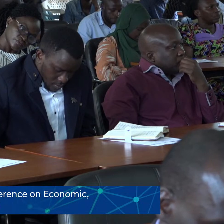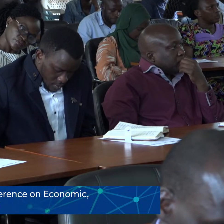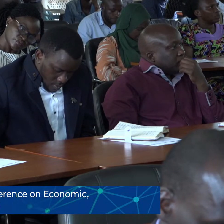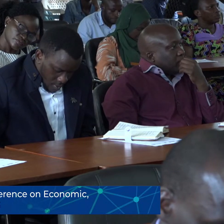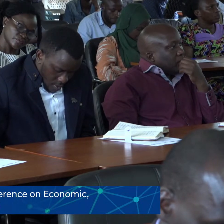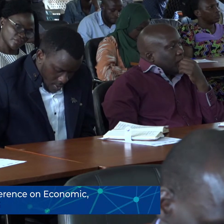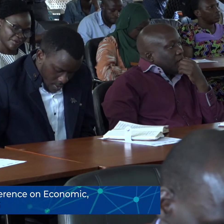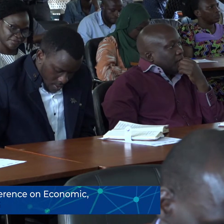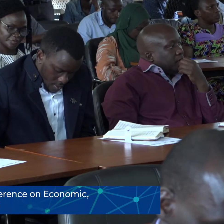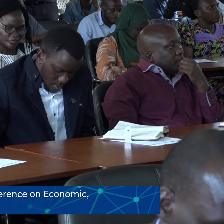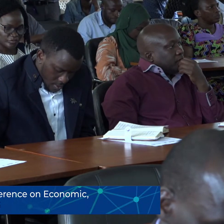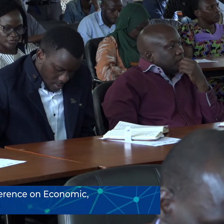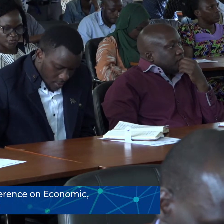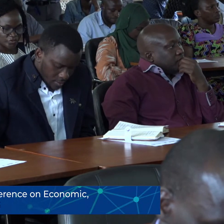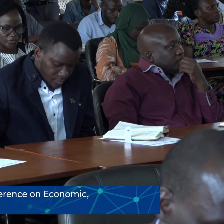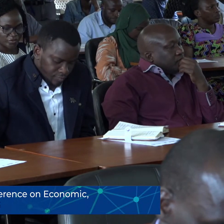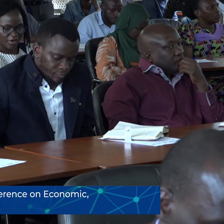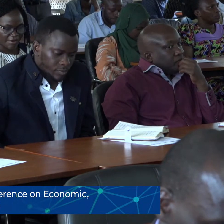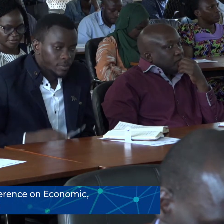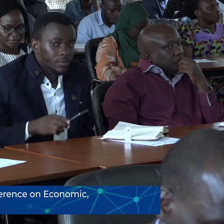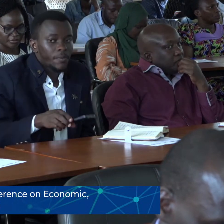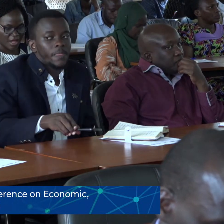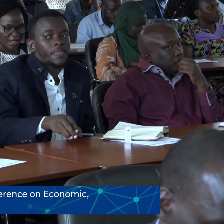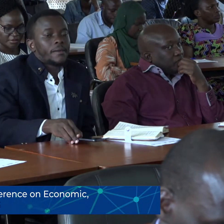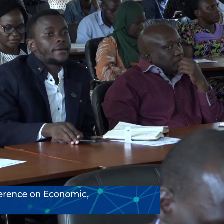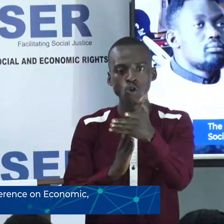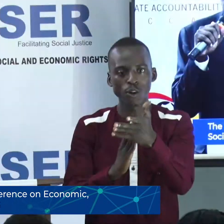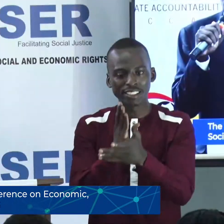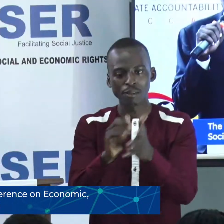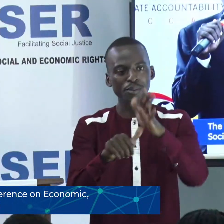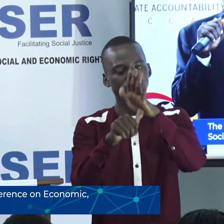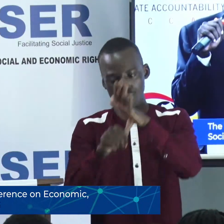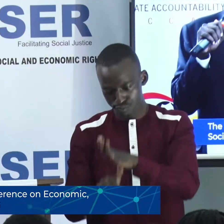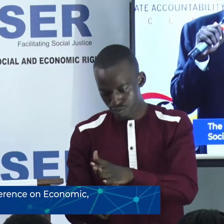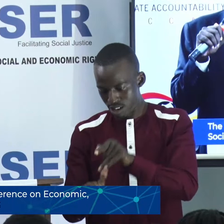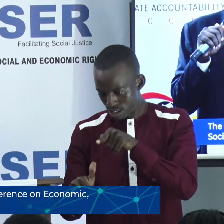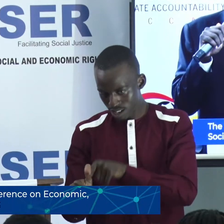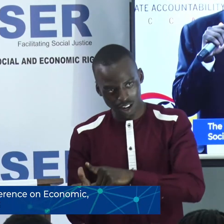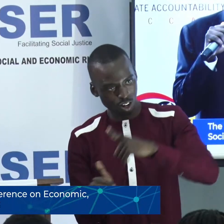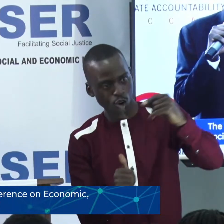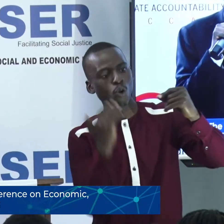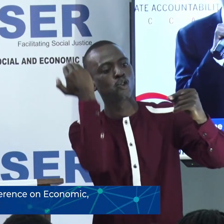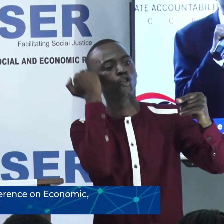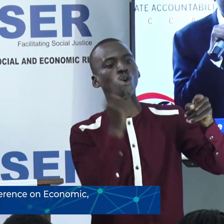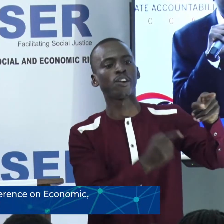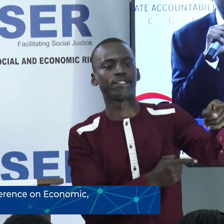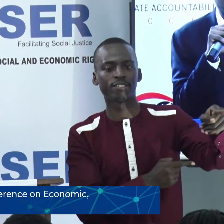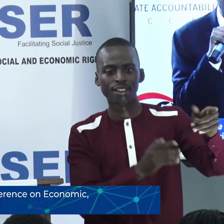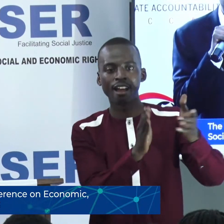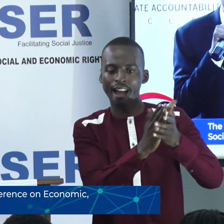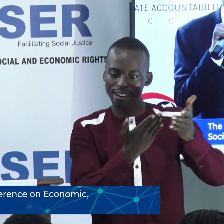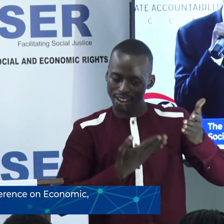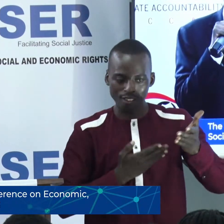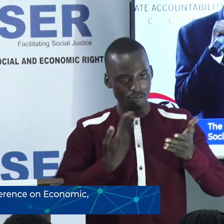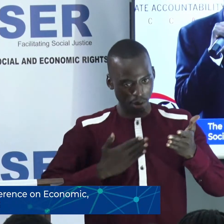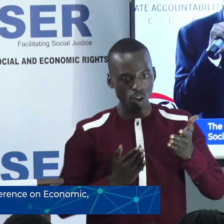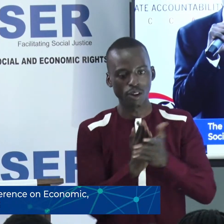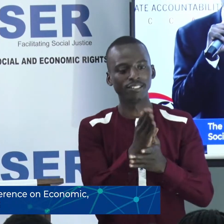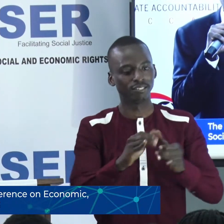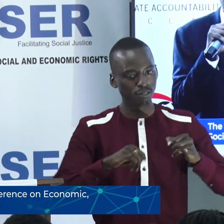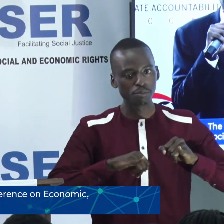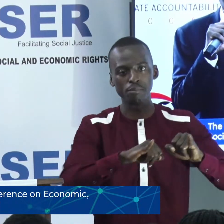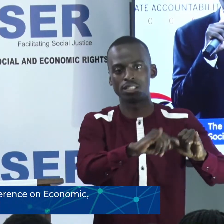law, meaning that an individual whose rights have been violated can actually approach a court of law and have these rights